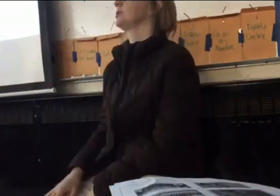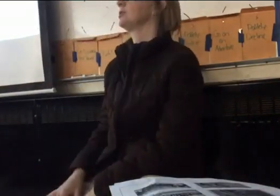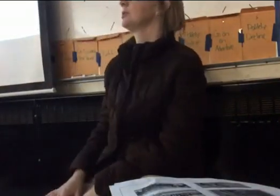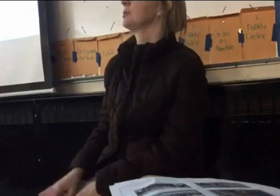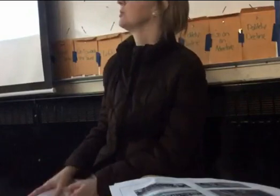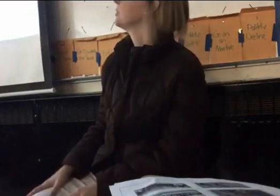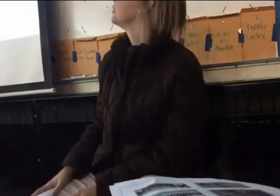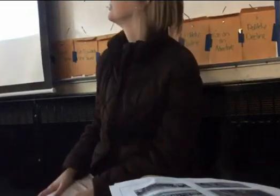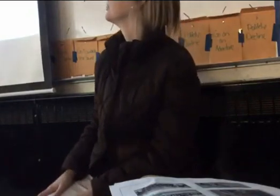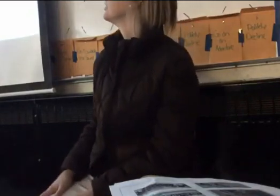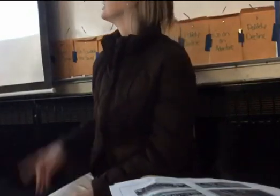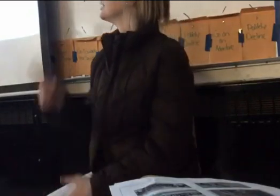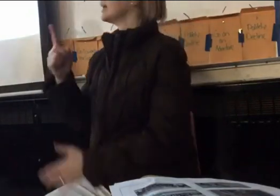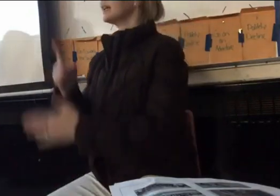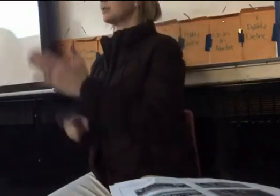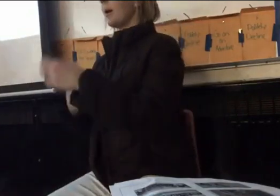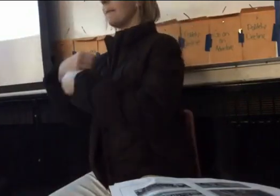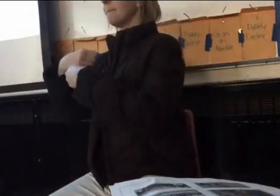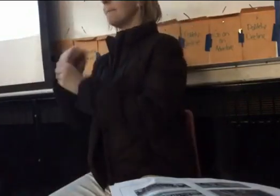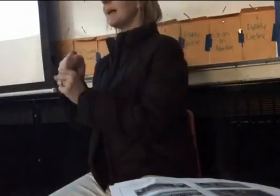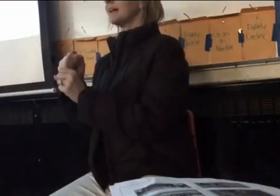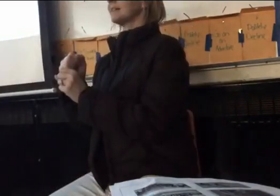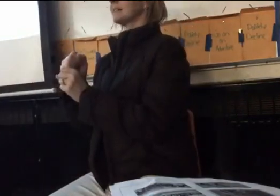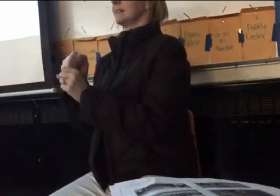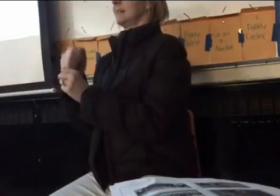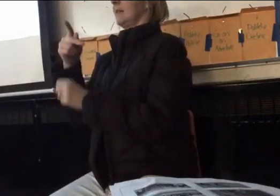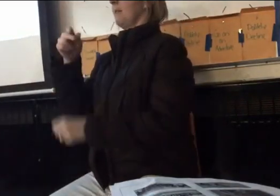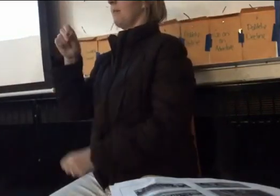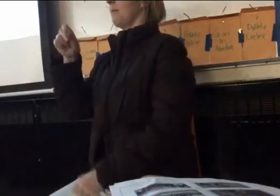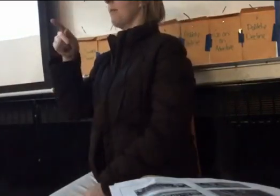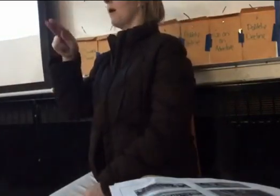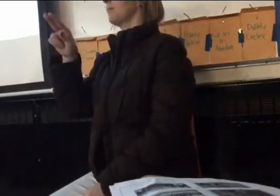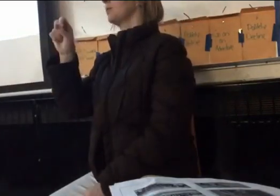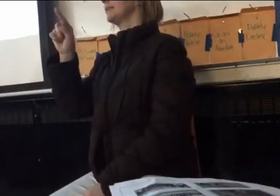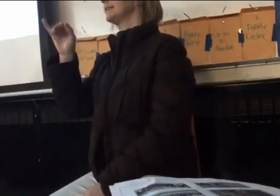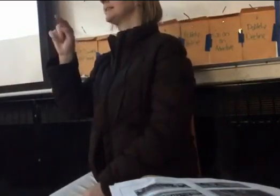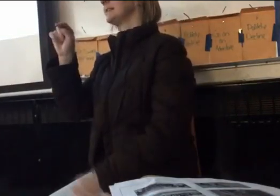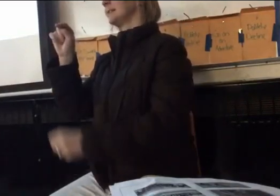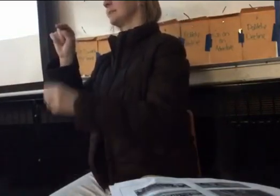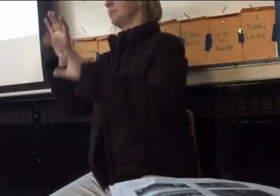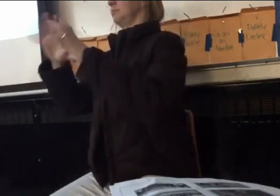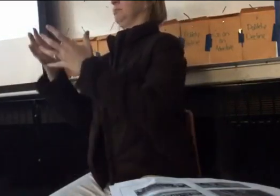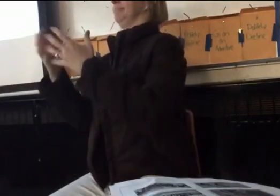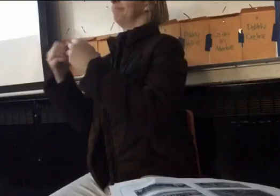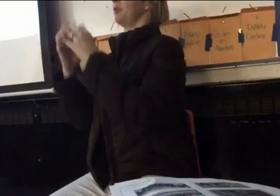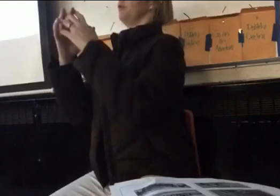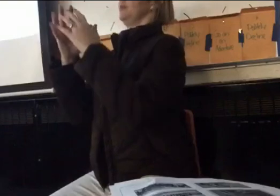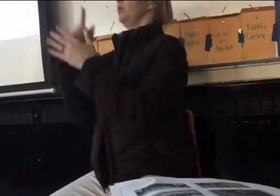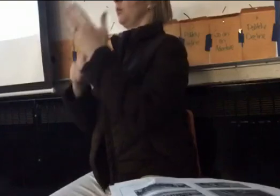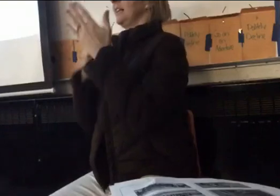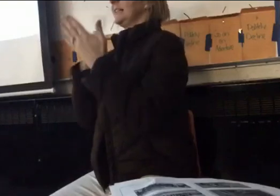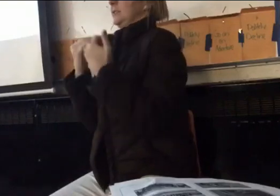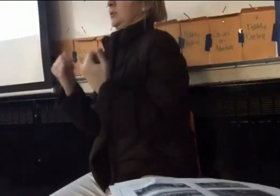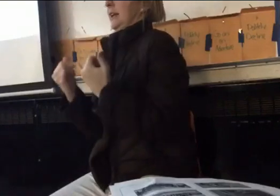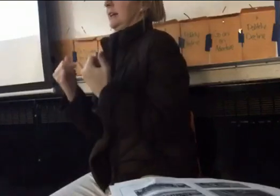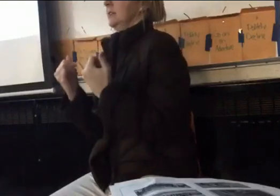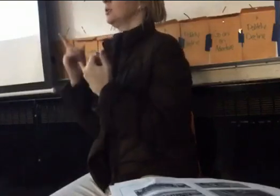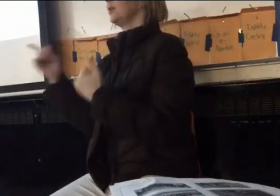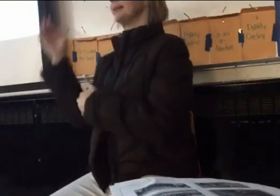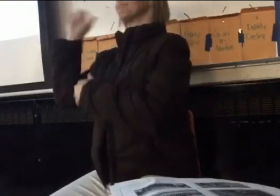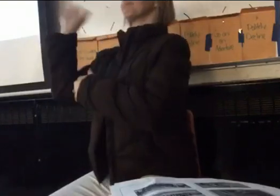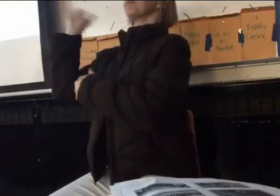speech is going to be what makes the populist movement what it's known today. Now, what happens is that he does this